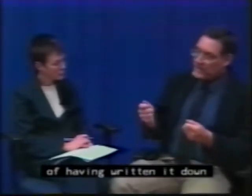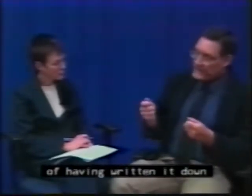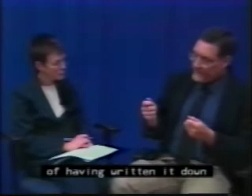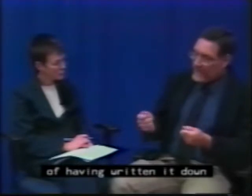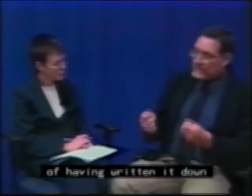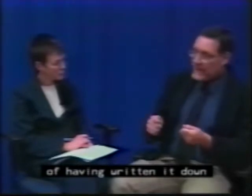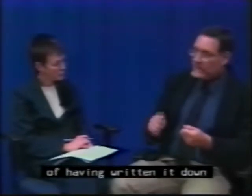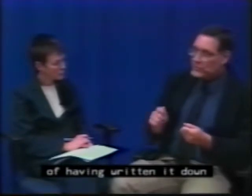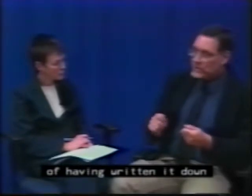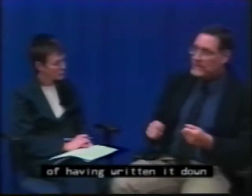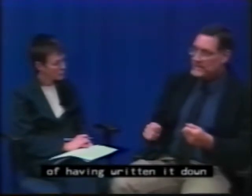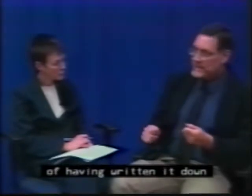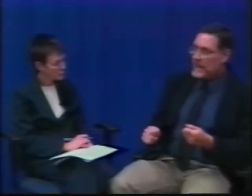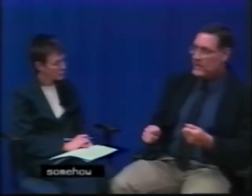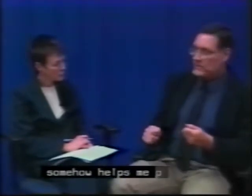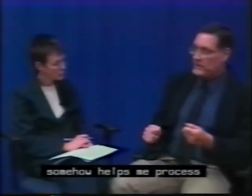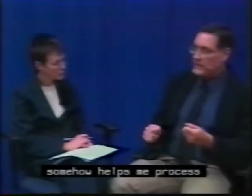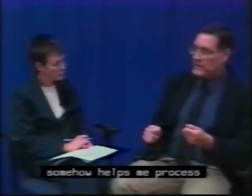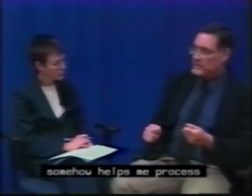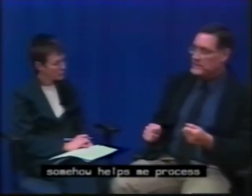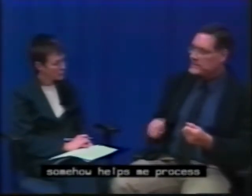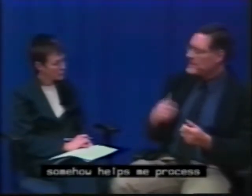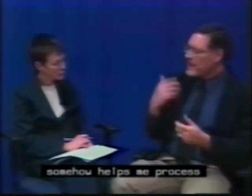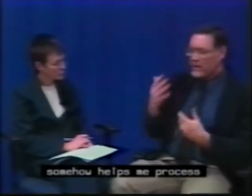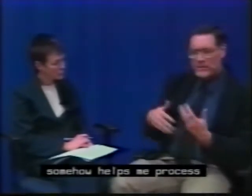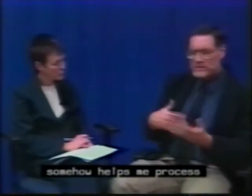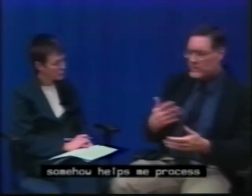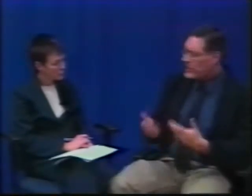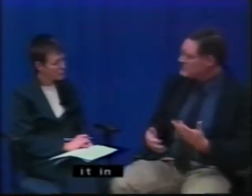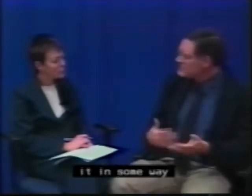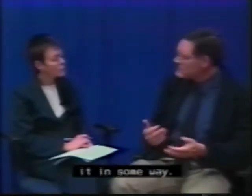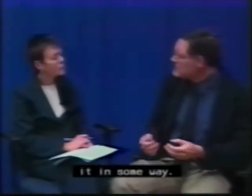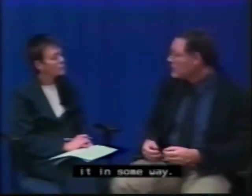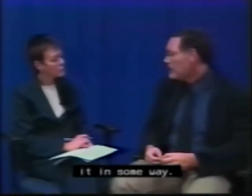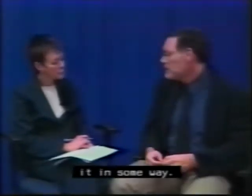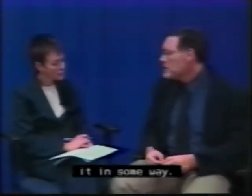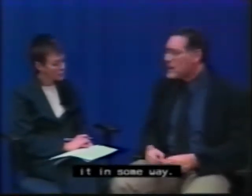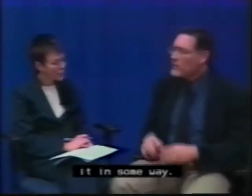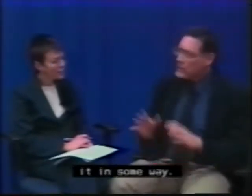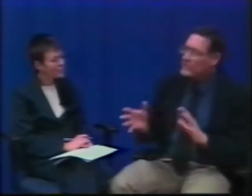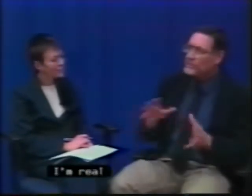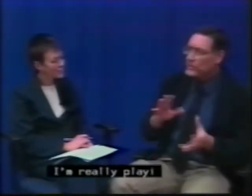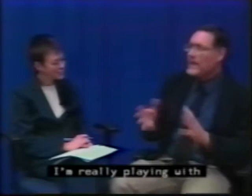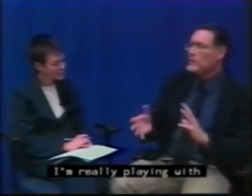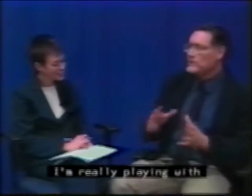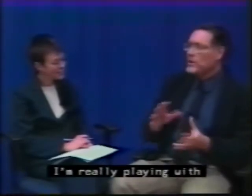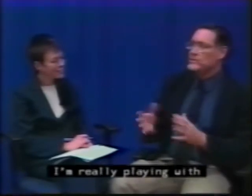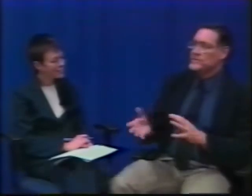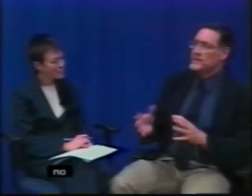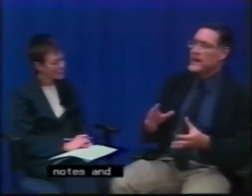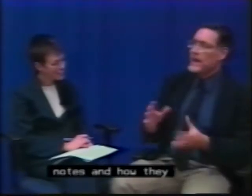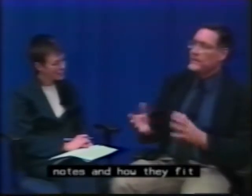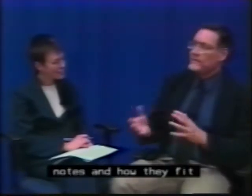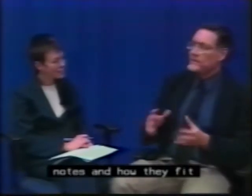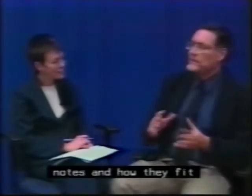the fact of having written it down somehow helps me process it in some way. Okay. So I'm really playing with notes and how they fit into